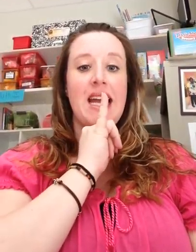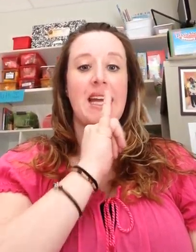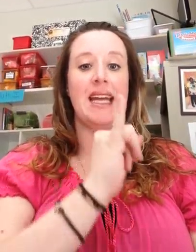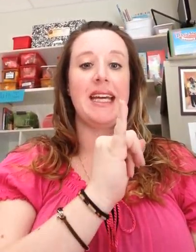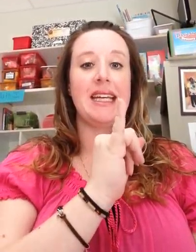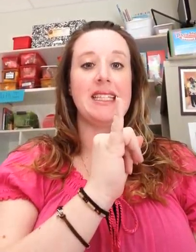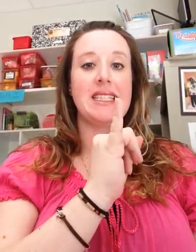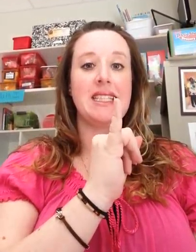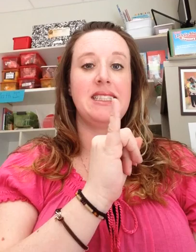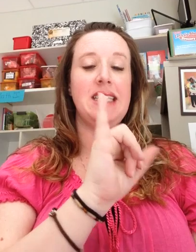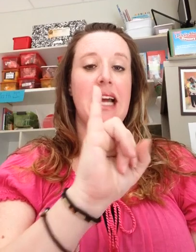is,